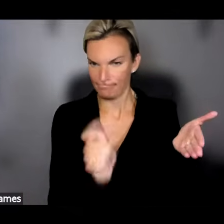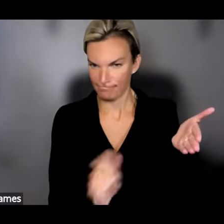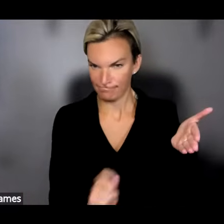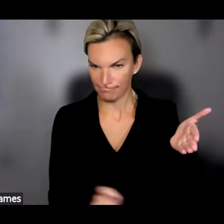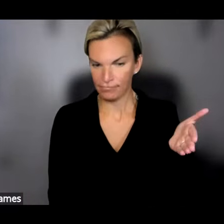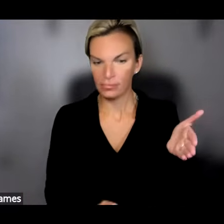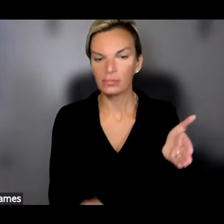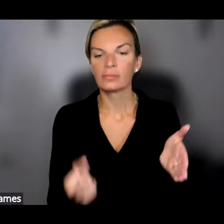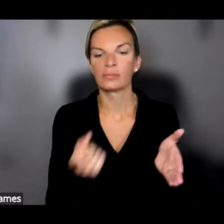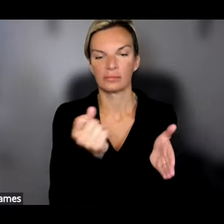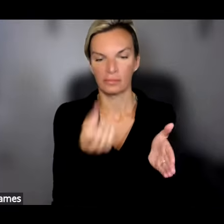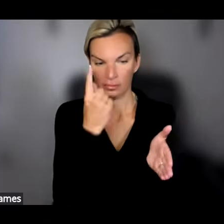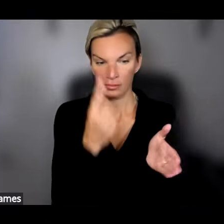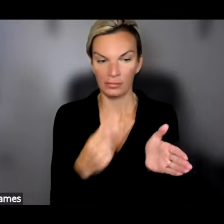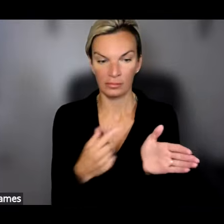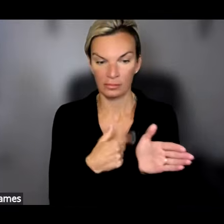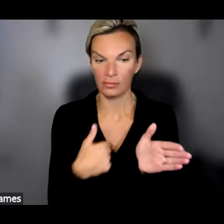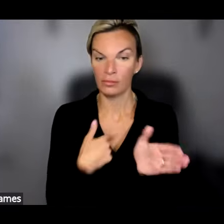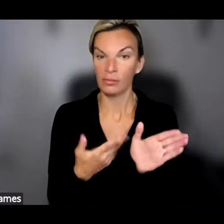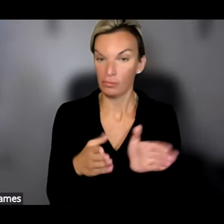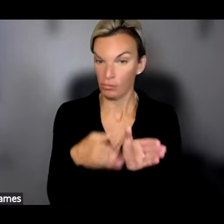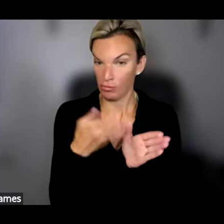points proposed by the director.